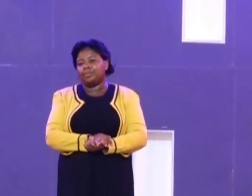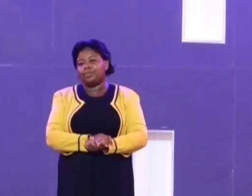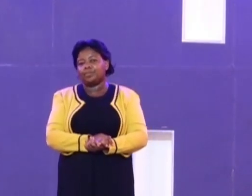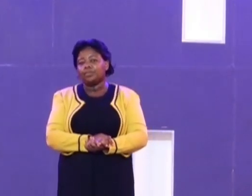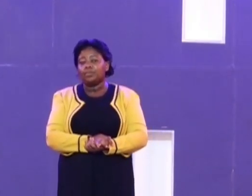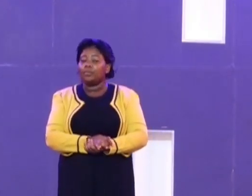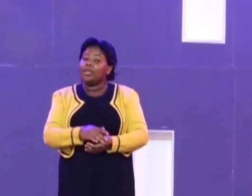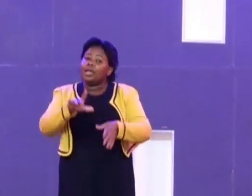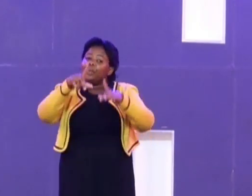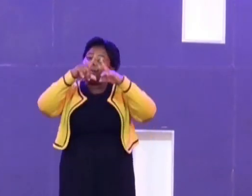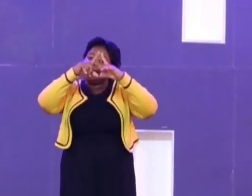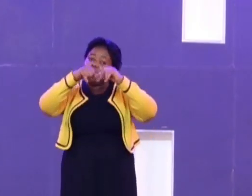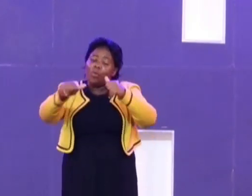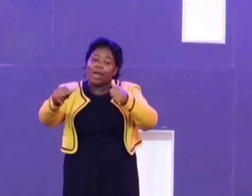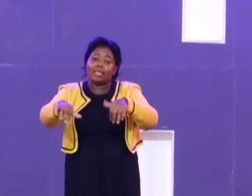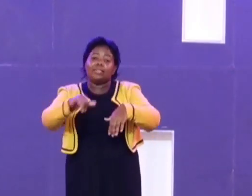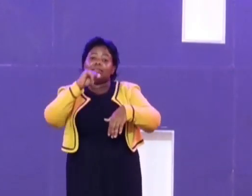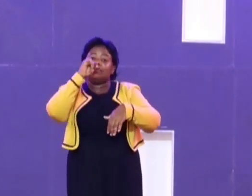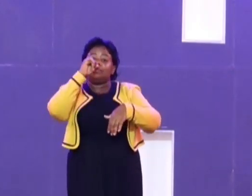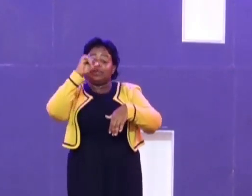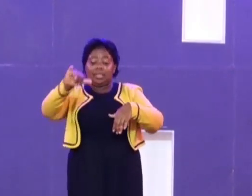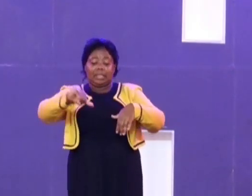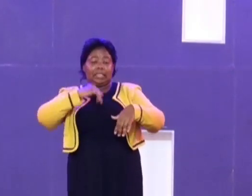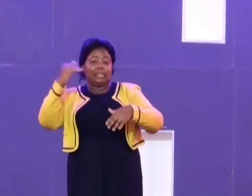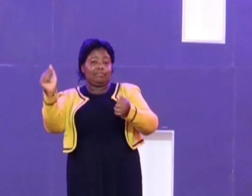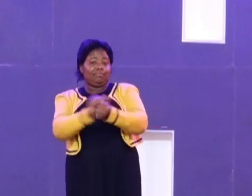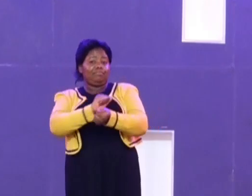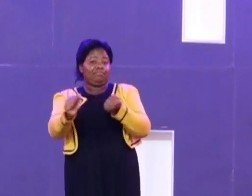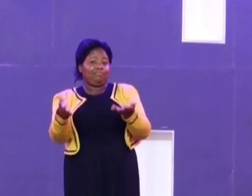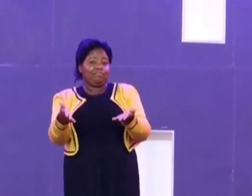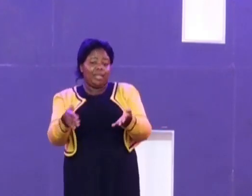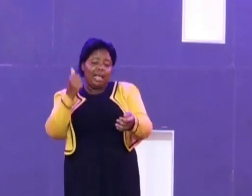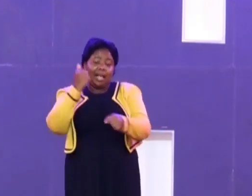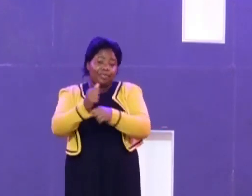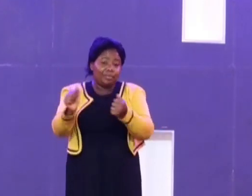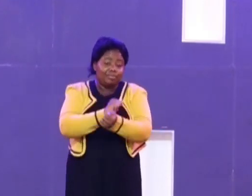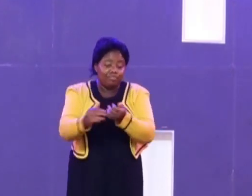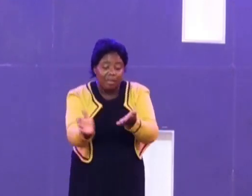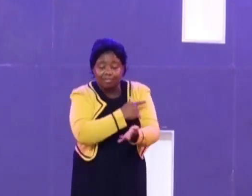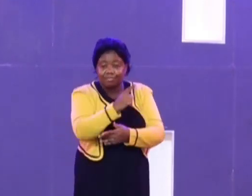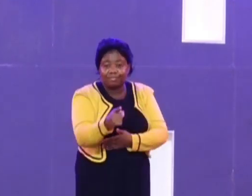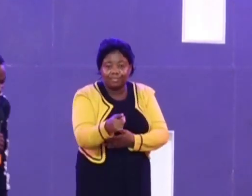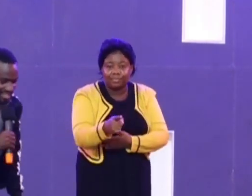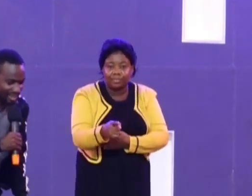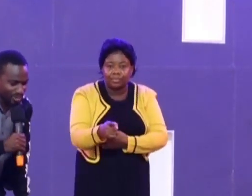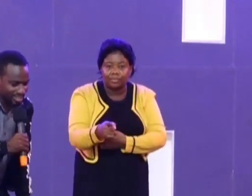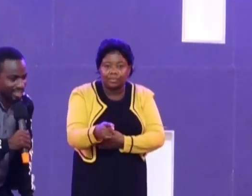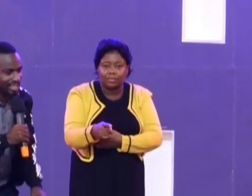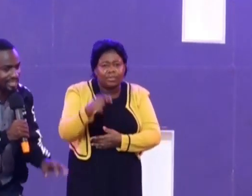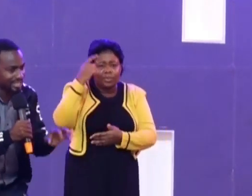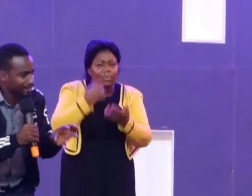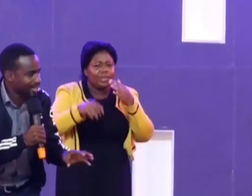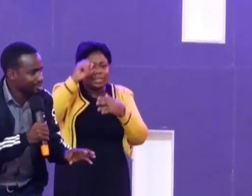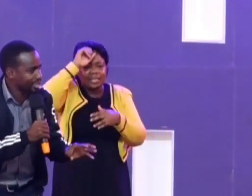Ekigambo nze nga bakikubye kubye. The word I had been put down. Bamalo kikuba kuba. Because after they had put it down.